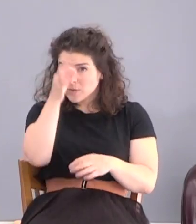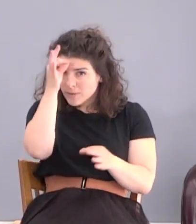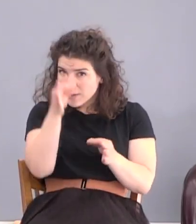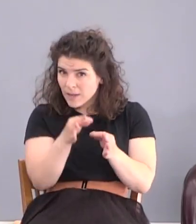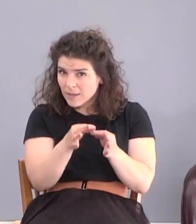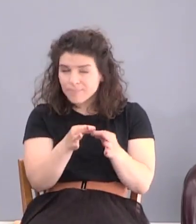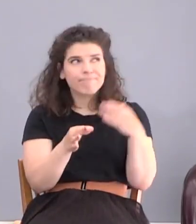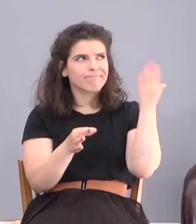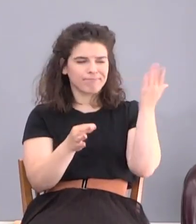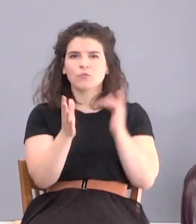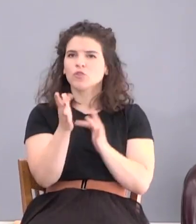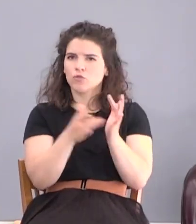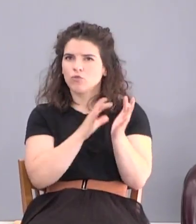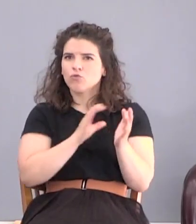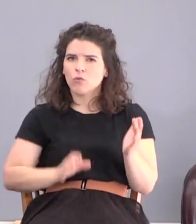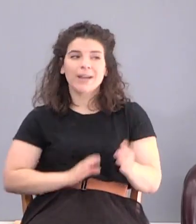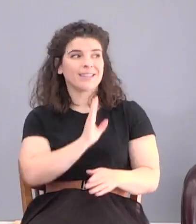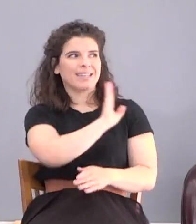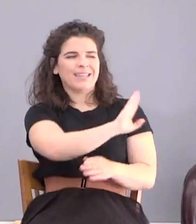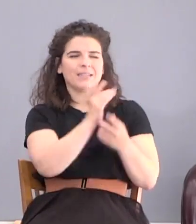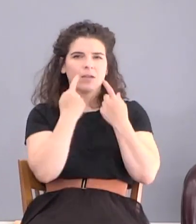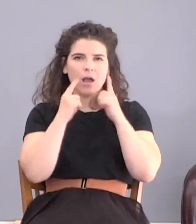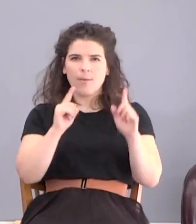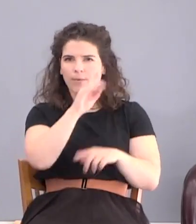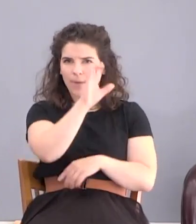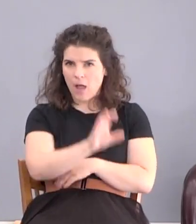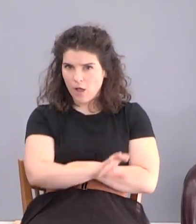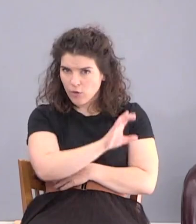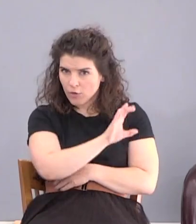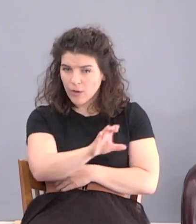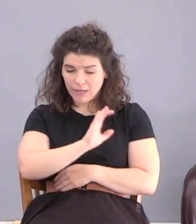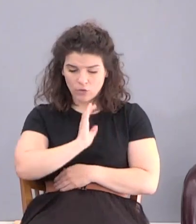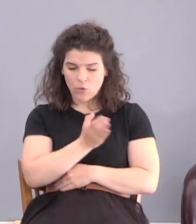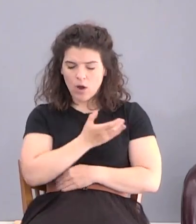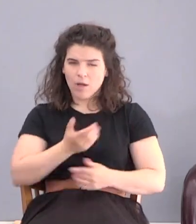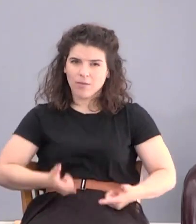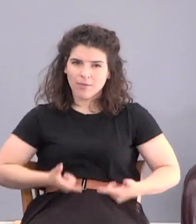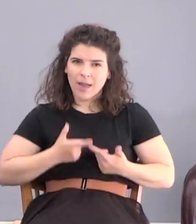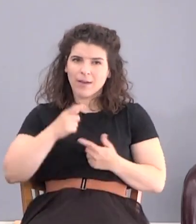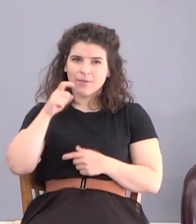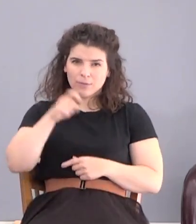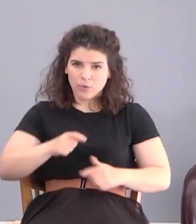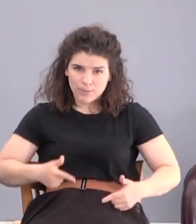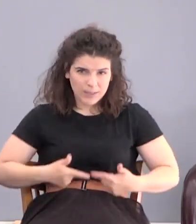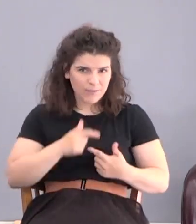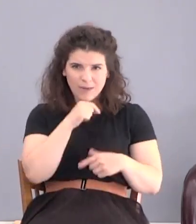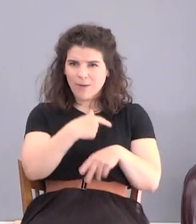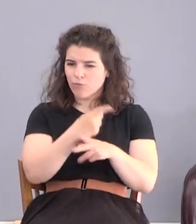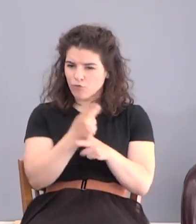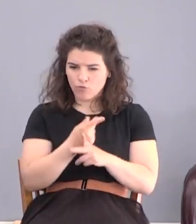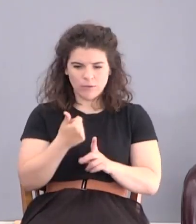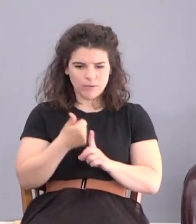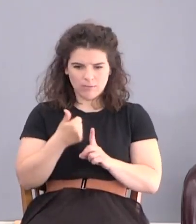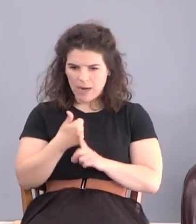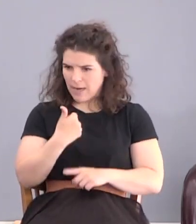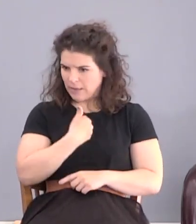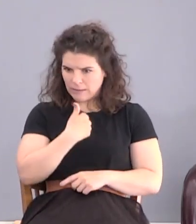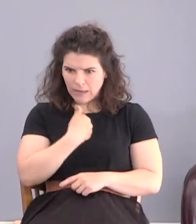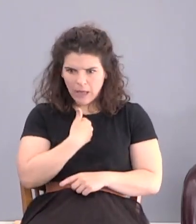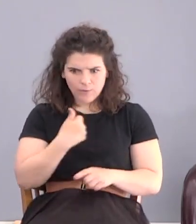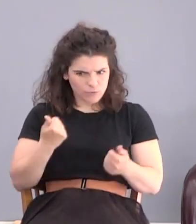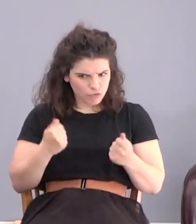what he did on the cross. And so our life is supposed to be lived not by us trying to produce on our own, but